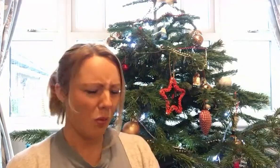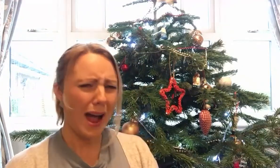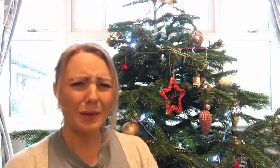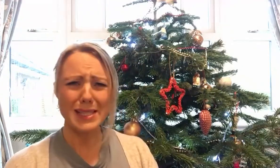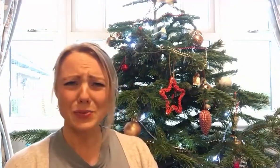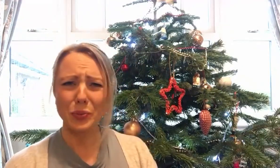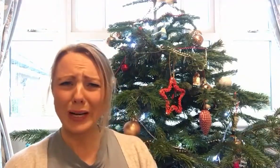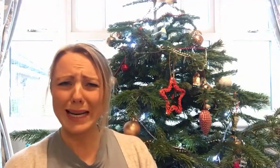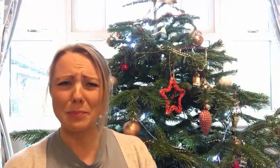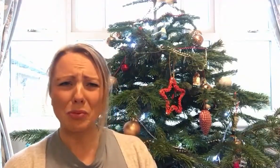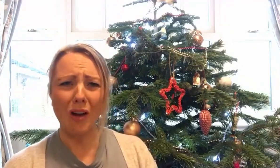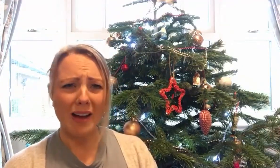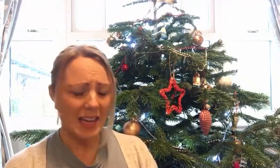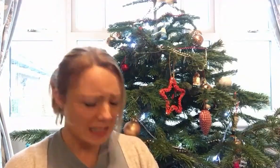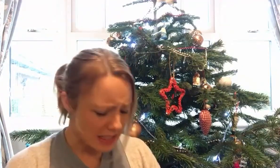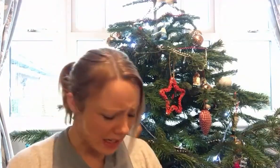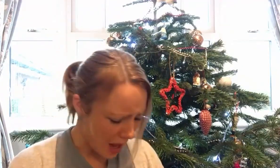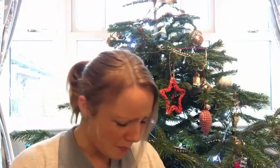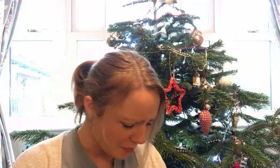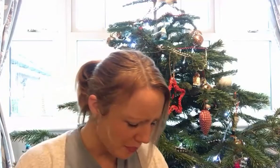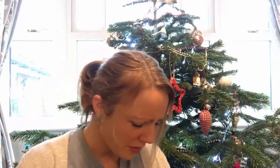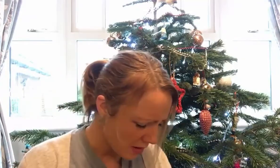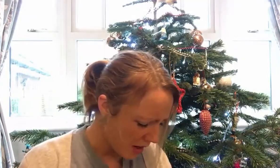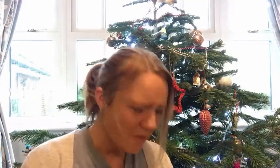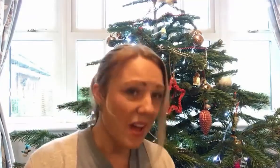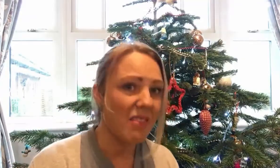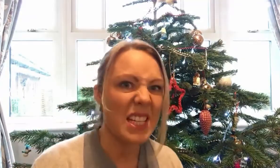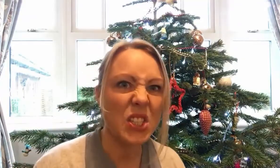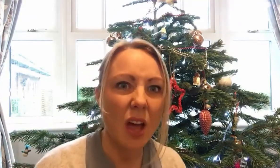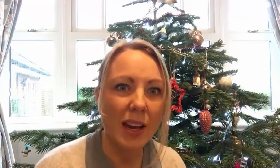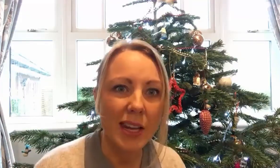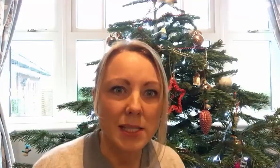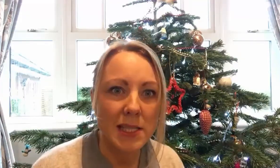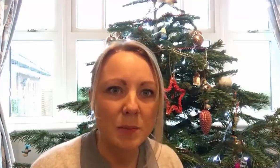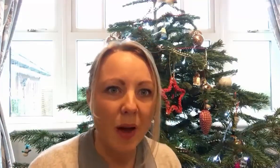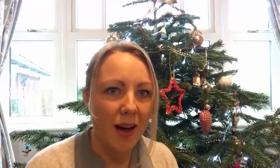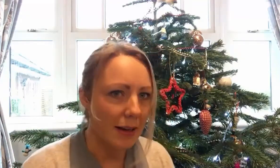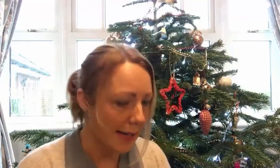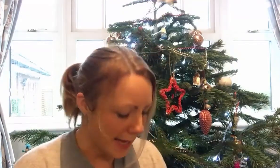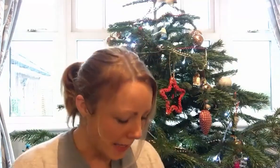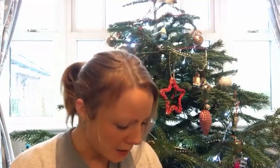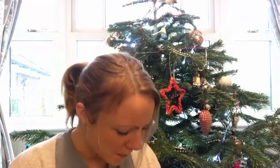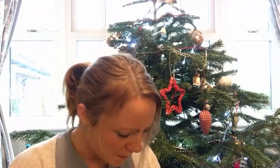Wow, it's really bright and very shiny and sparkly.